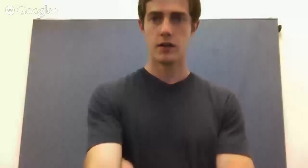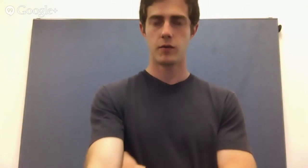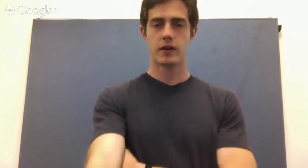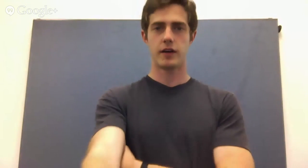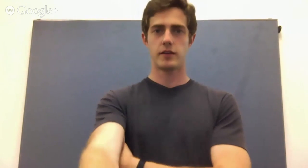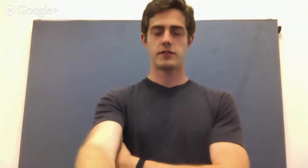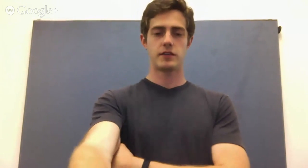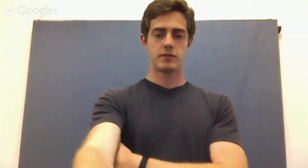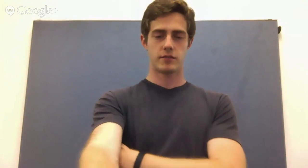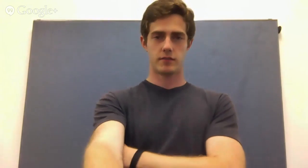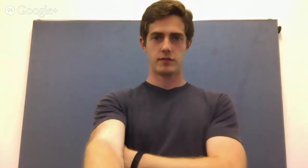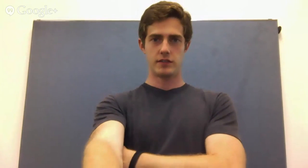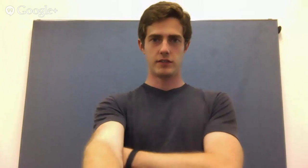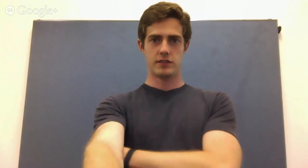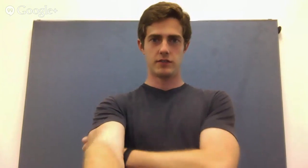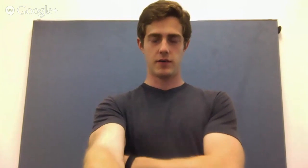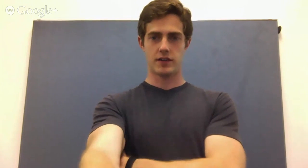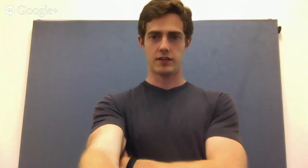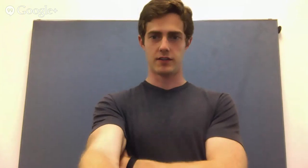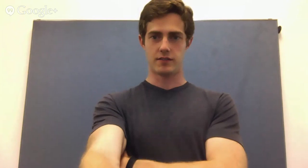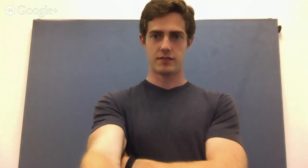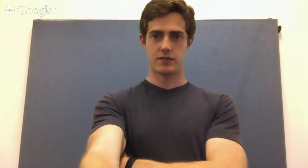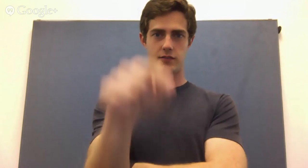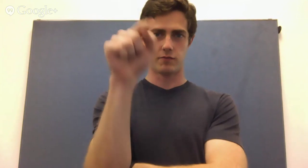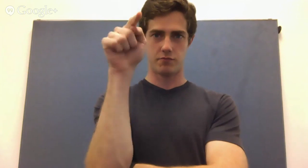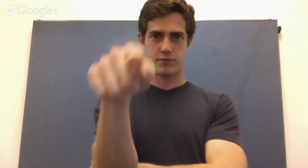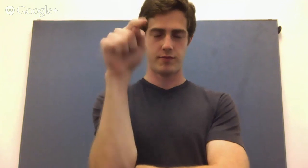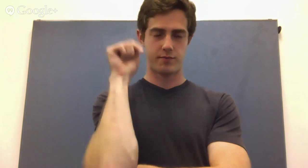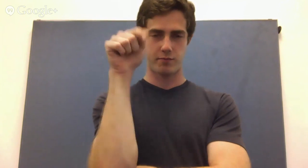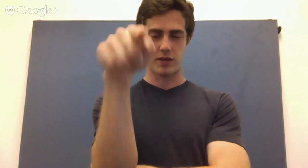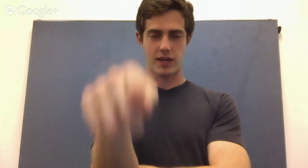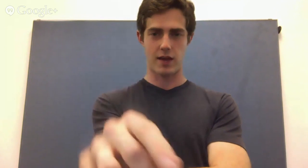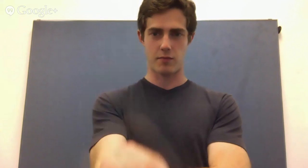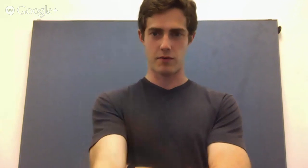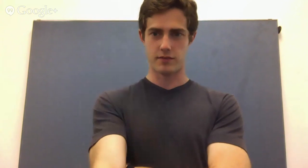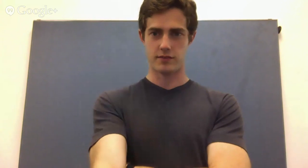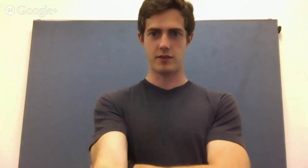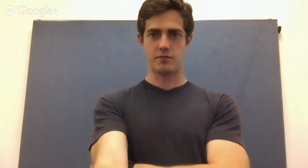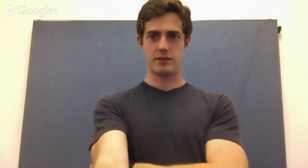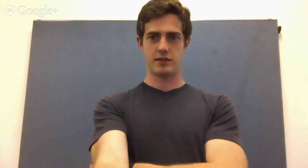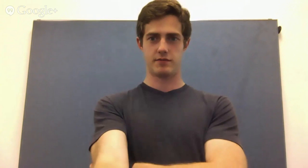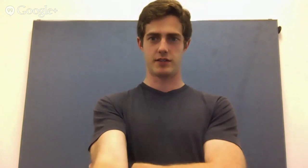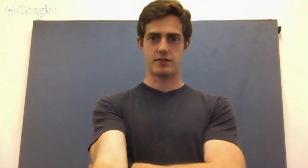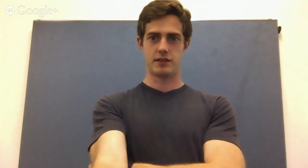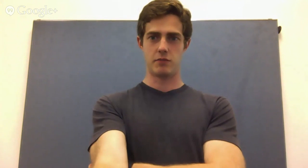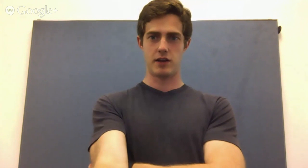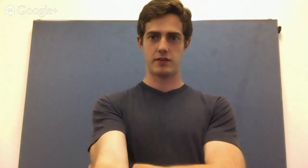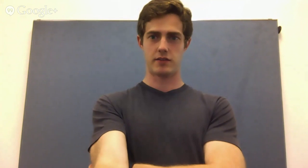well, I see. This is as far as I can, because my camera, so I'm gonna have to like lean back this way.